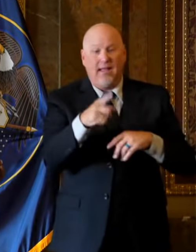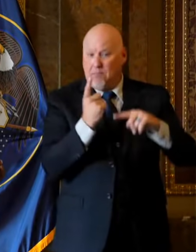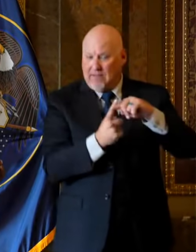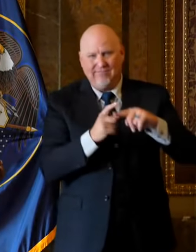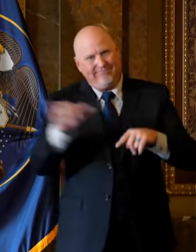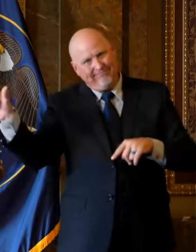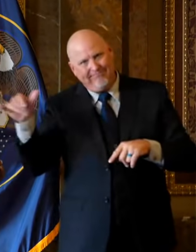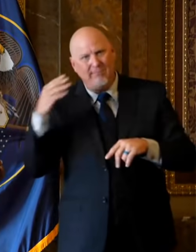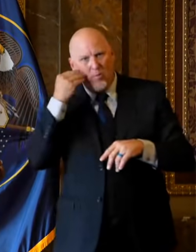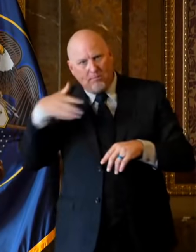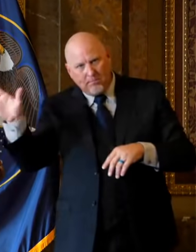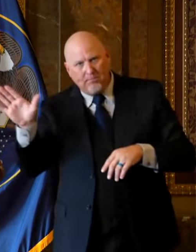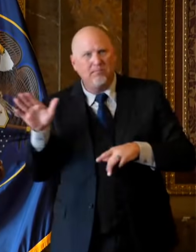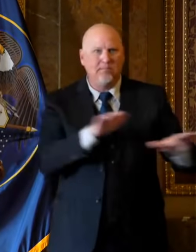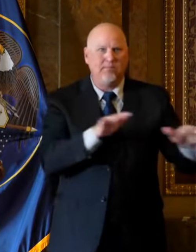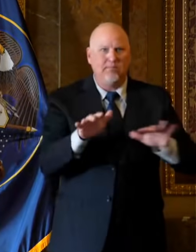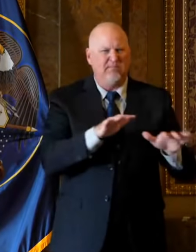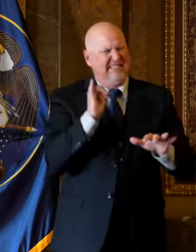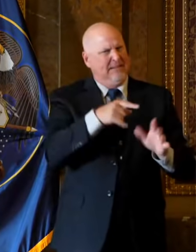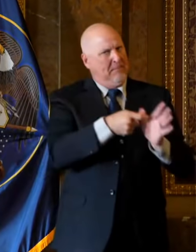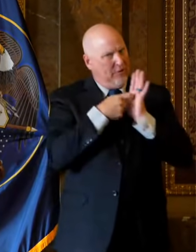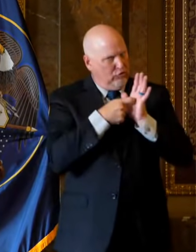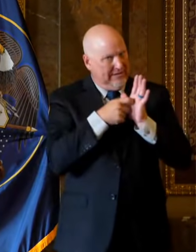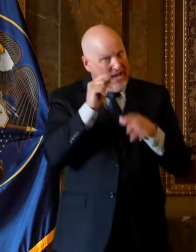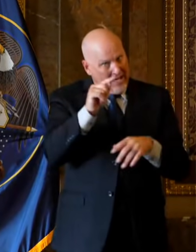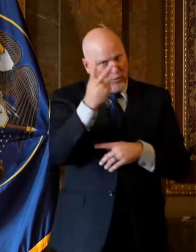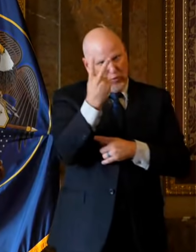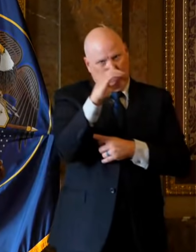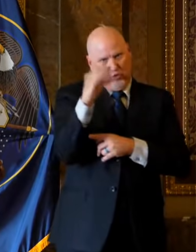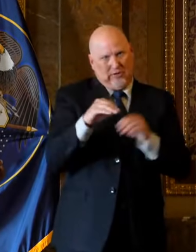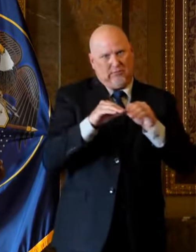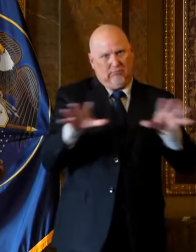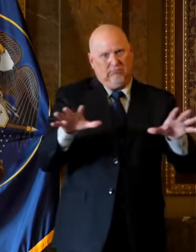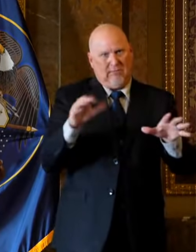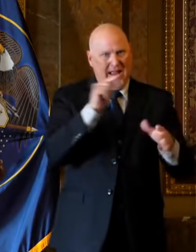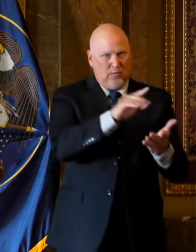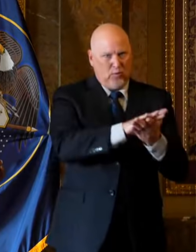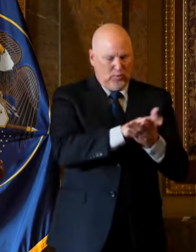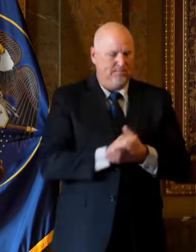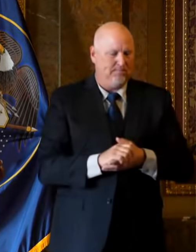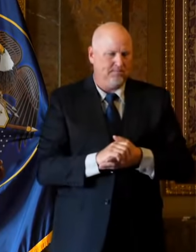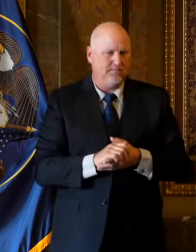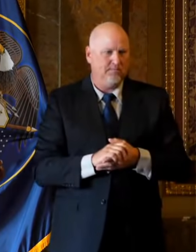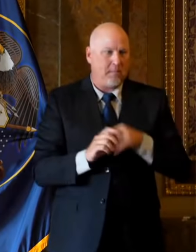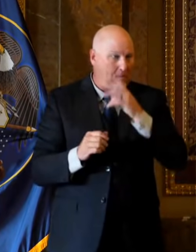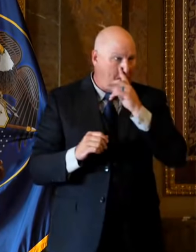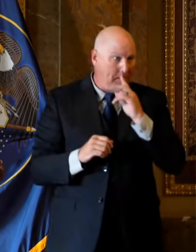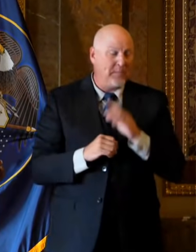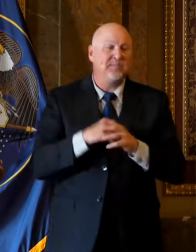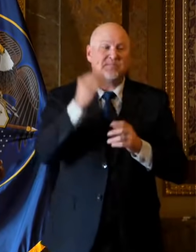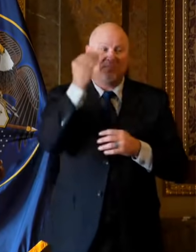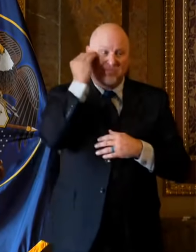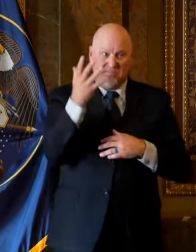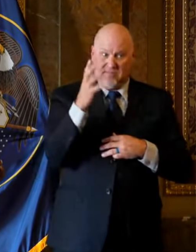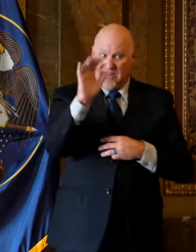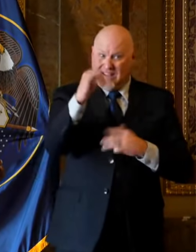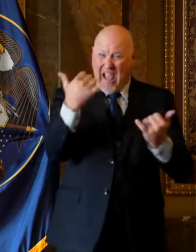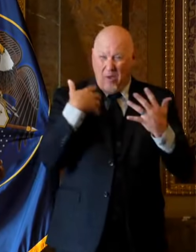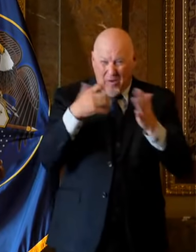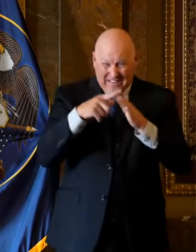return to in-person learning. I want to restate that. That requires students to have a